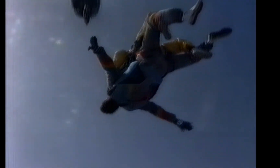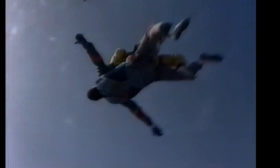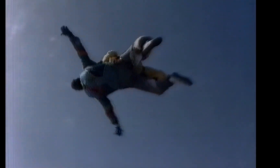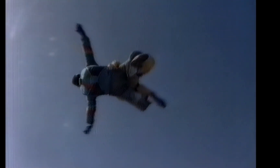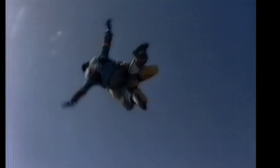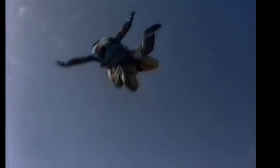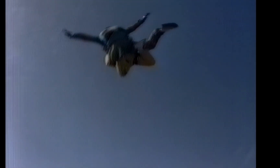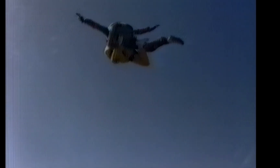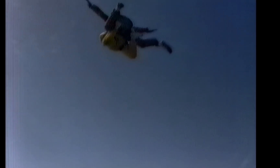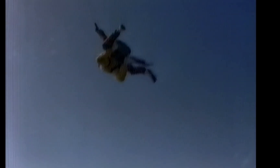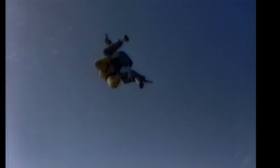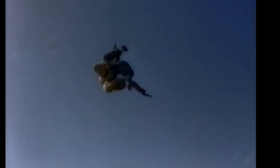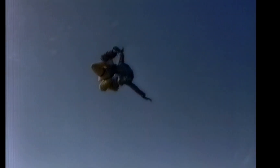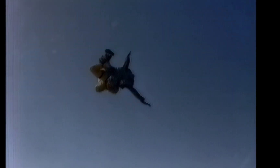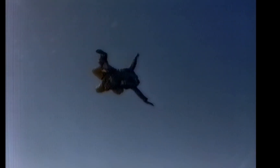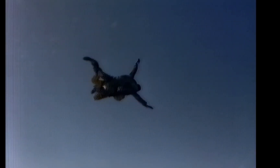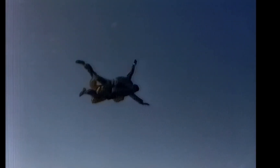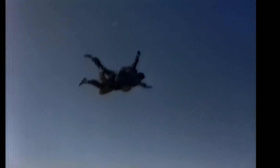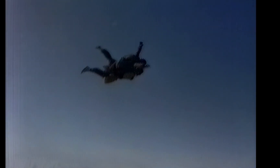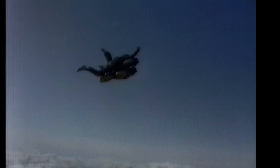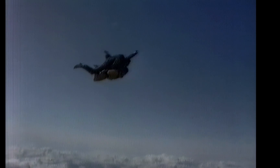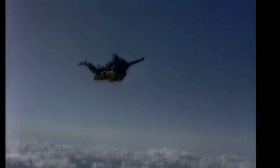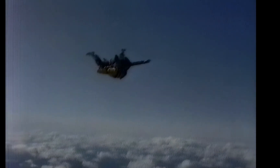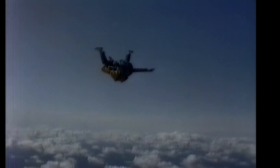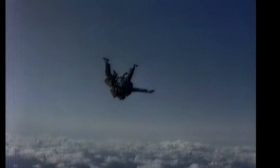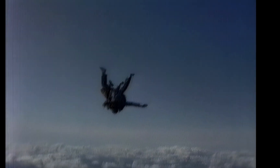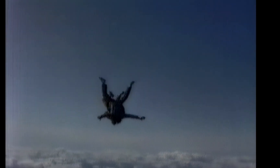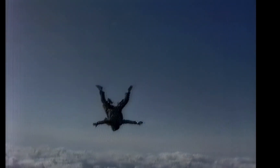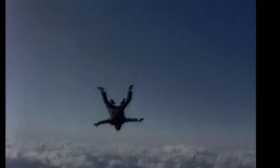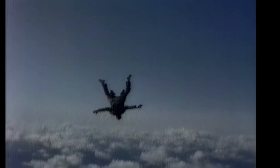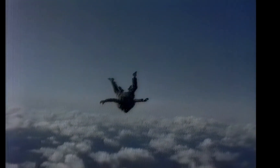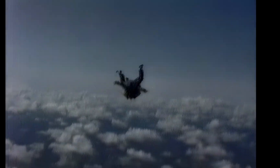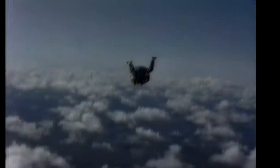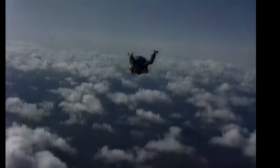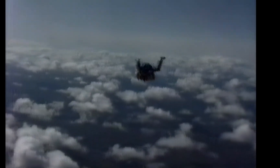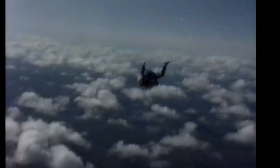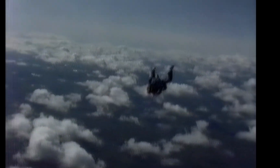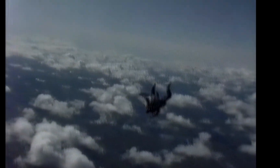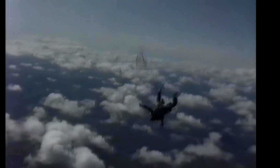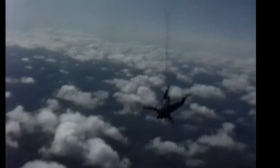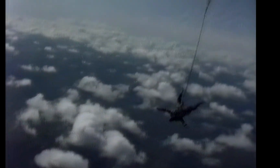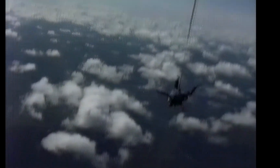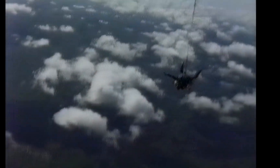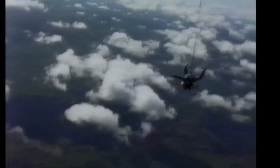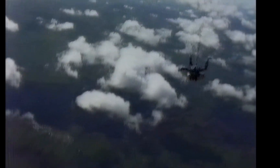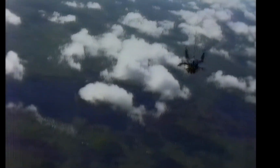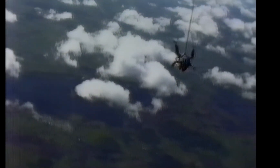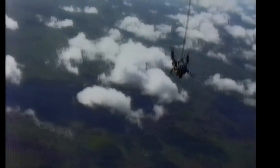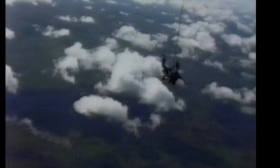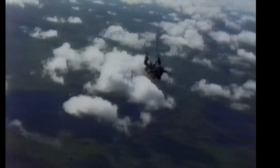is gone. Being all alone won't seem that clever. Take a parachute and go.